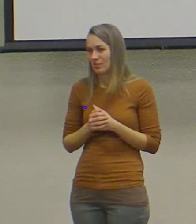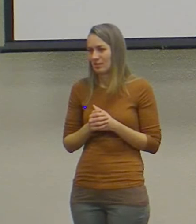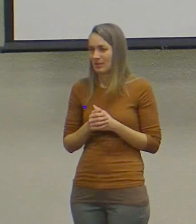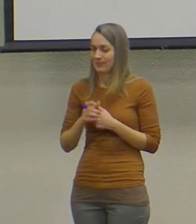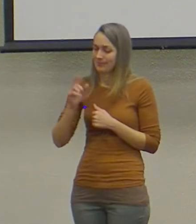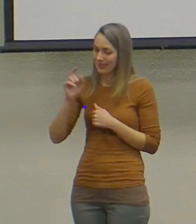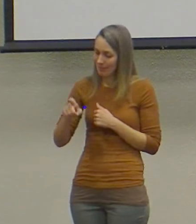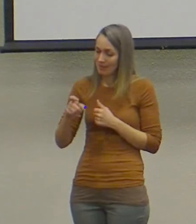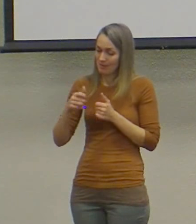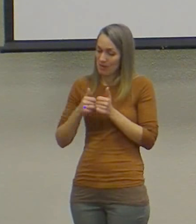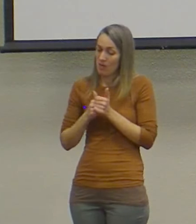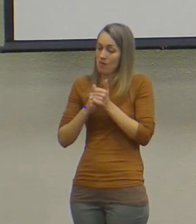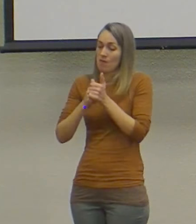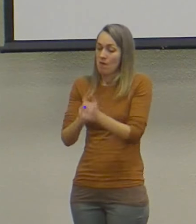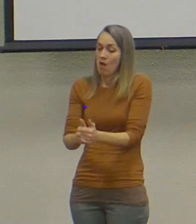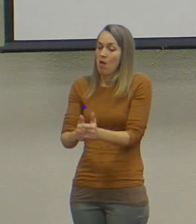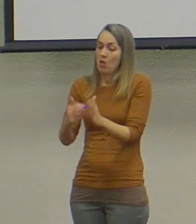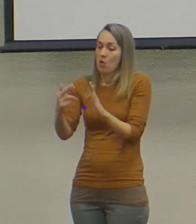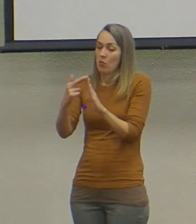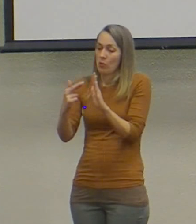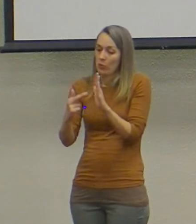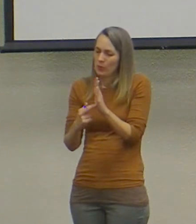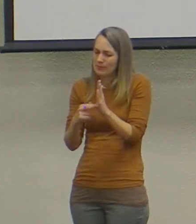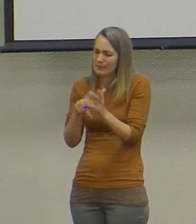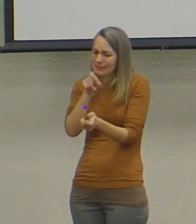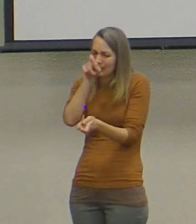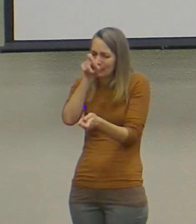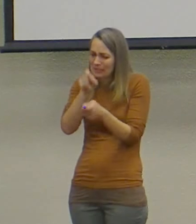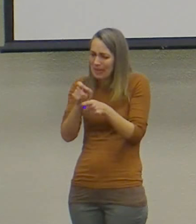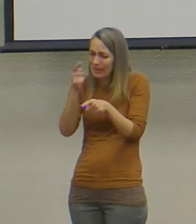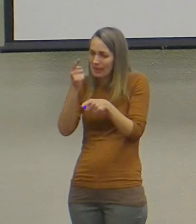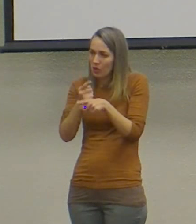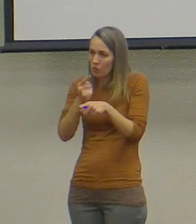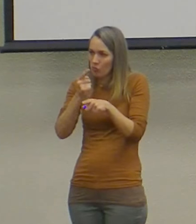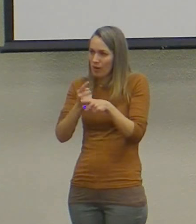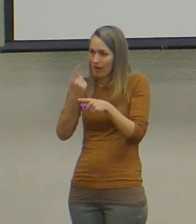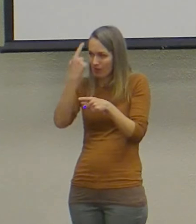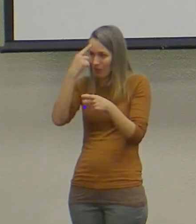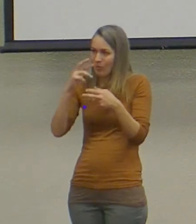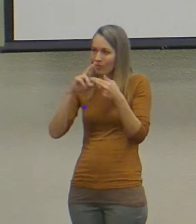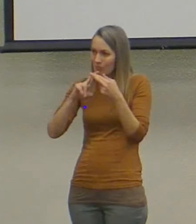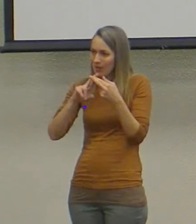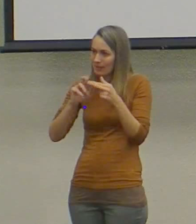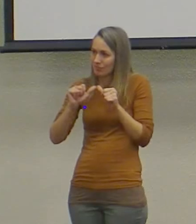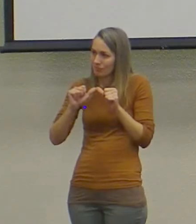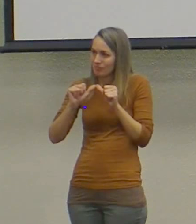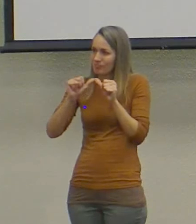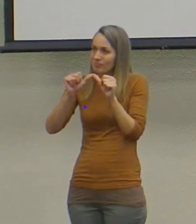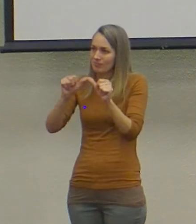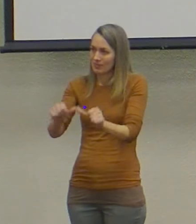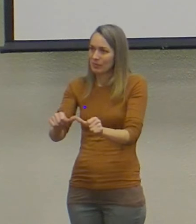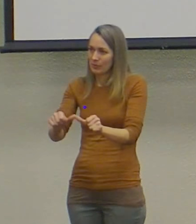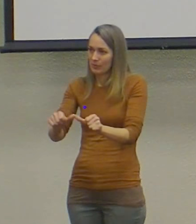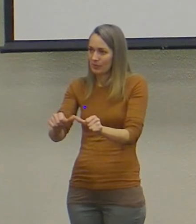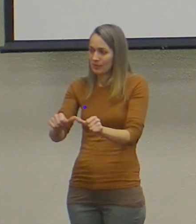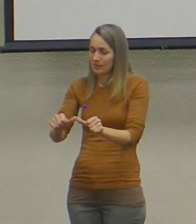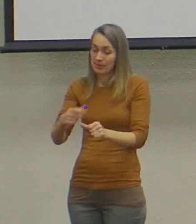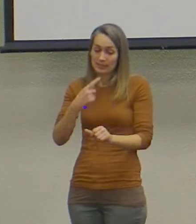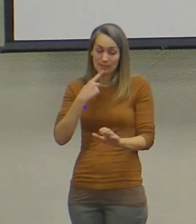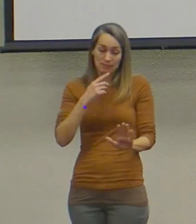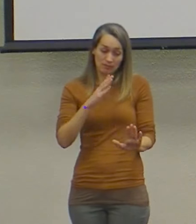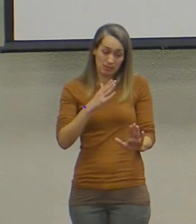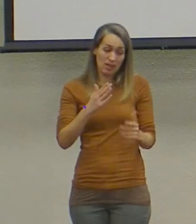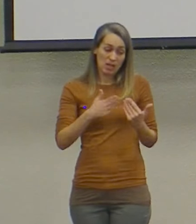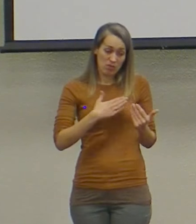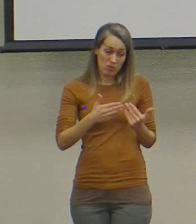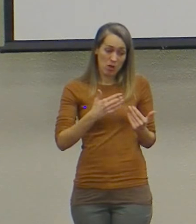must follow the rules to exactness in order for this relationship to continue. And he says, although it is true that